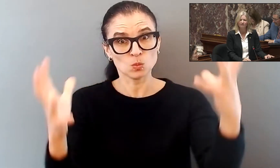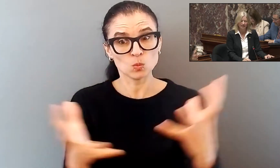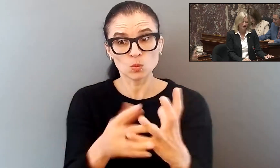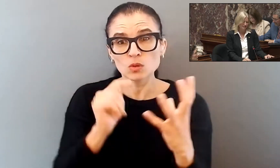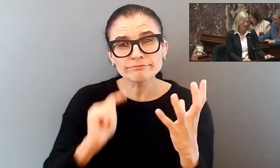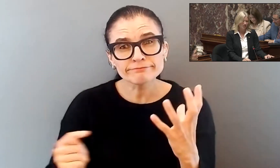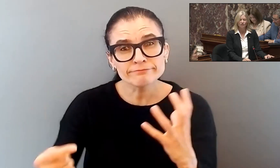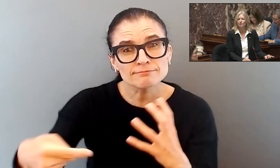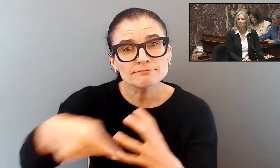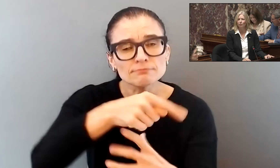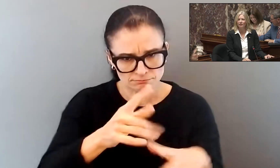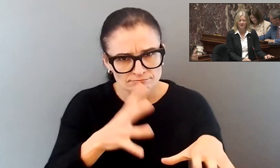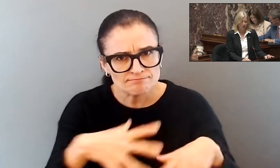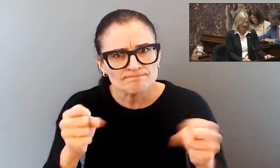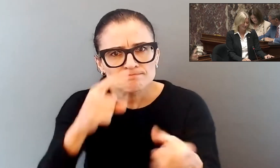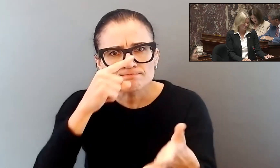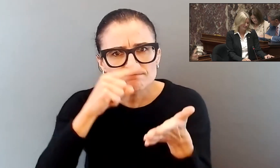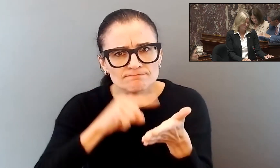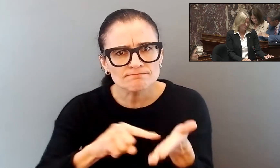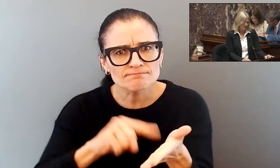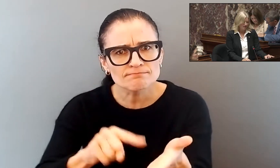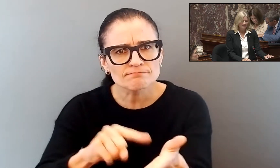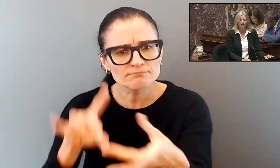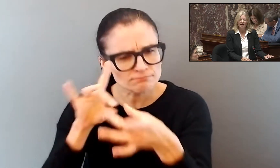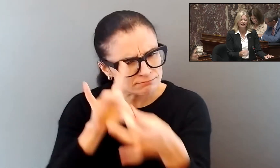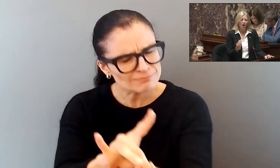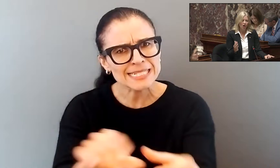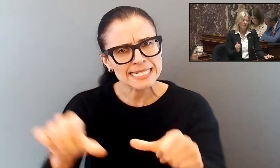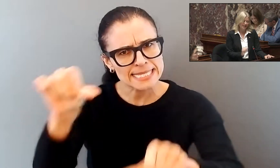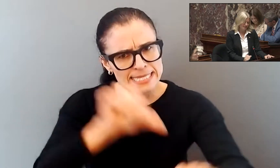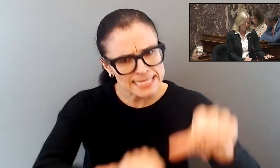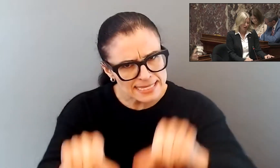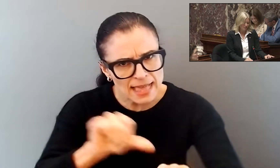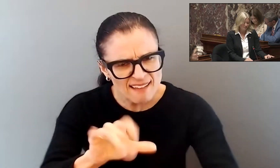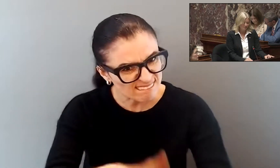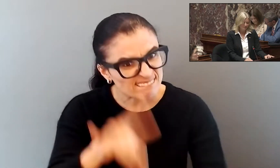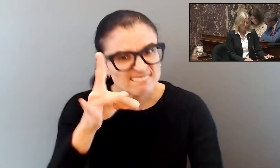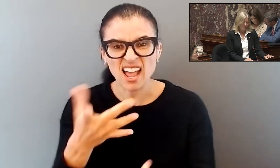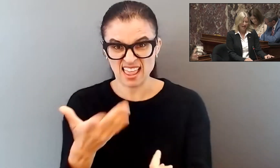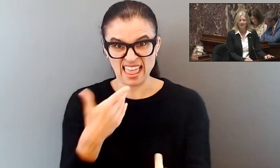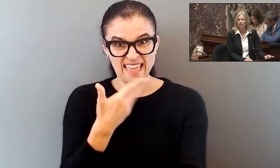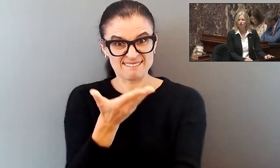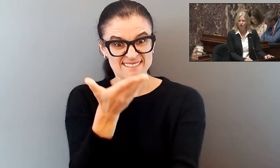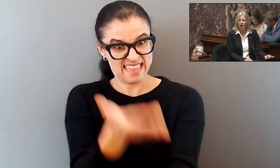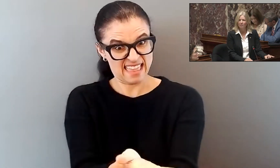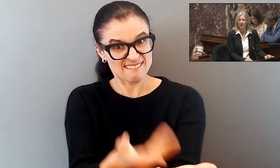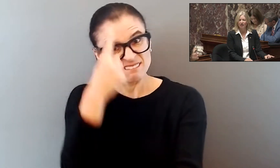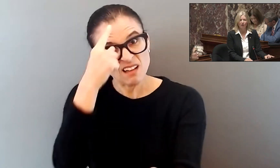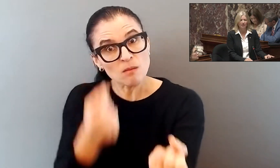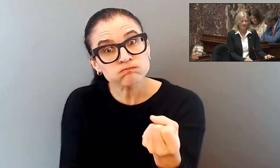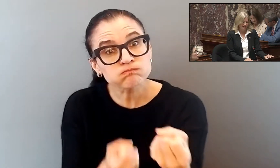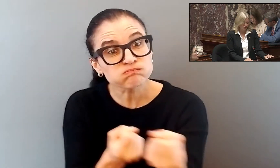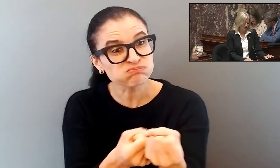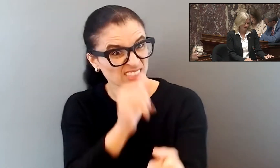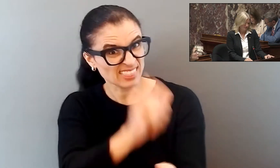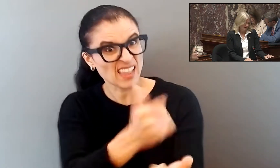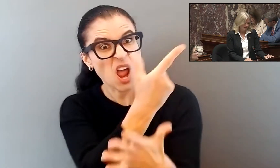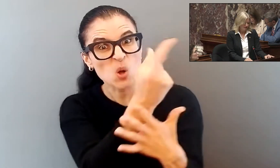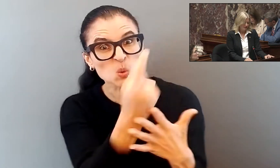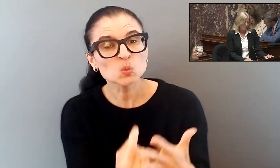credible evidence to support this practice. So let's all make it stop. And this should not be a partisan